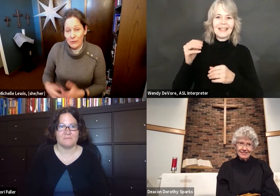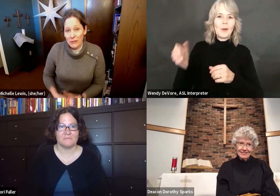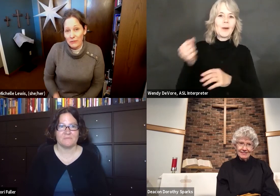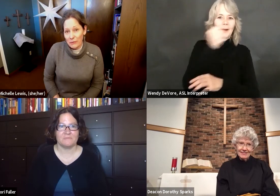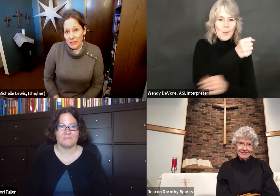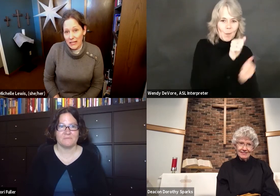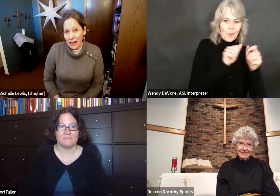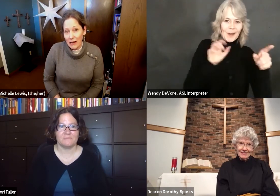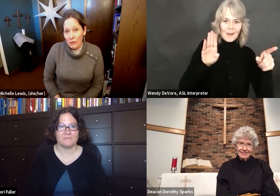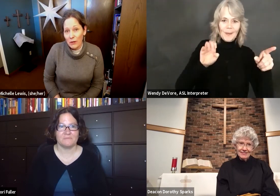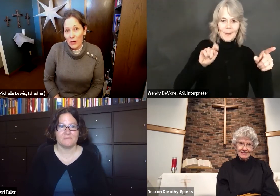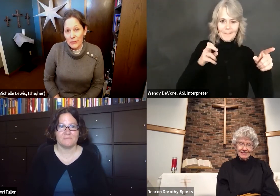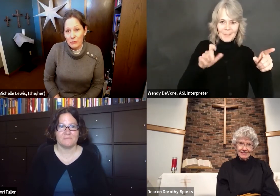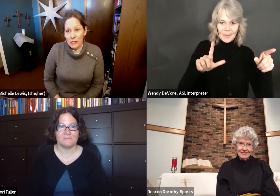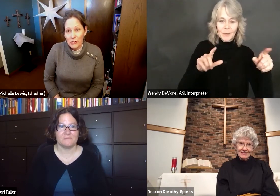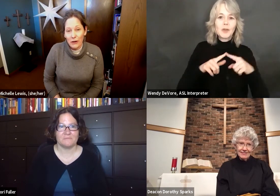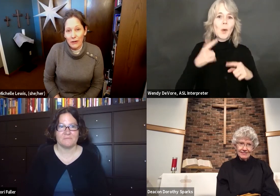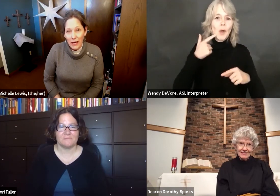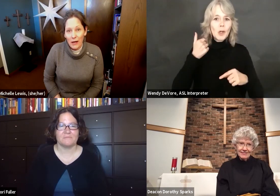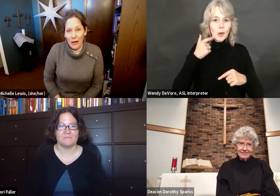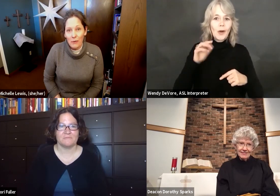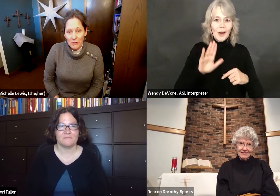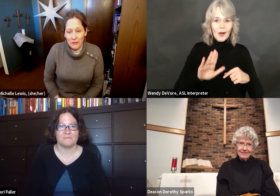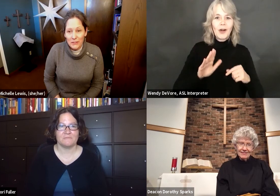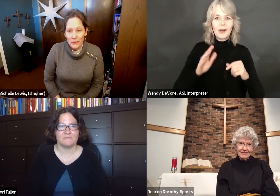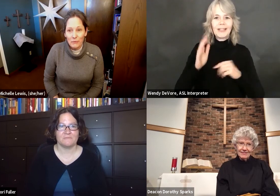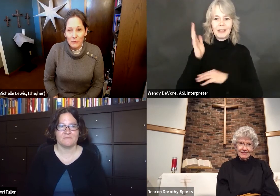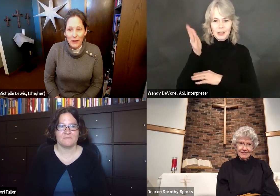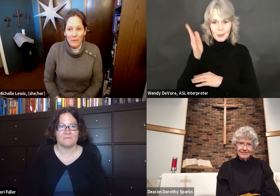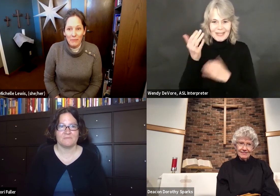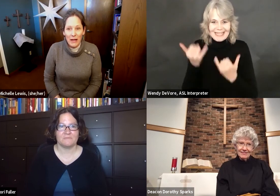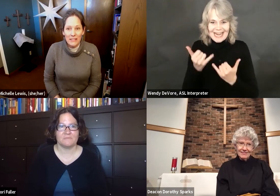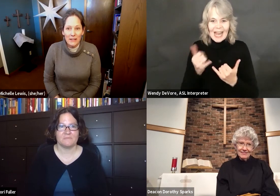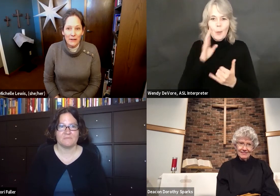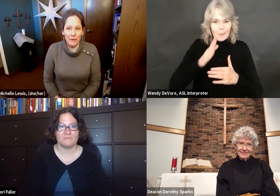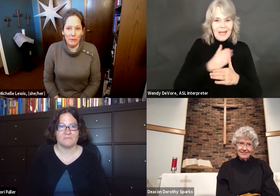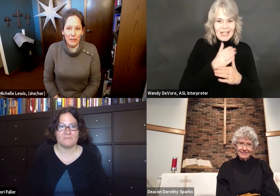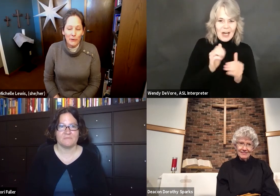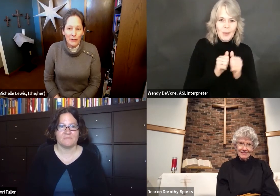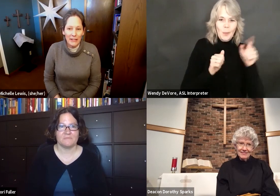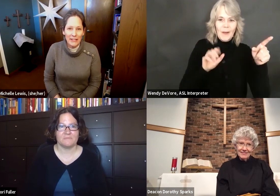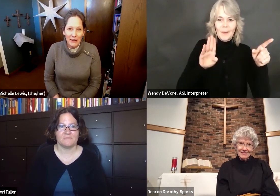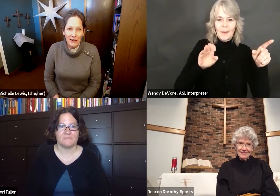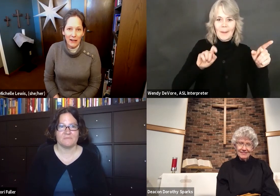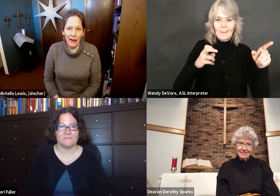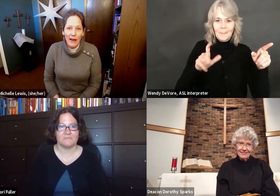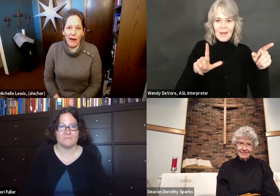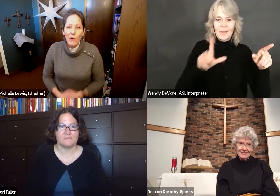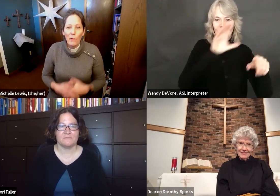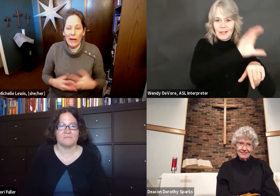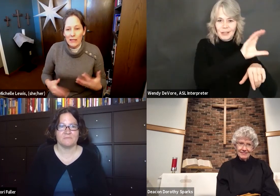Lori's sermon from today will also be shared at Bethel. So that's a pretty cool and